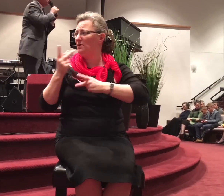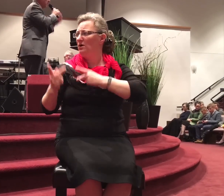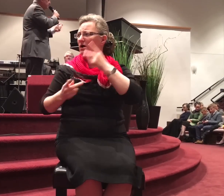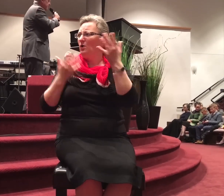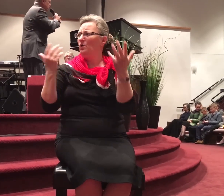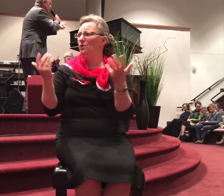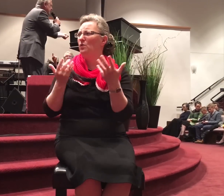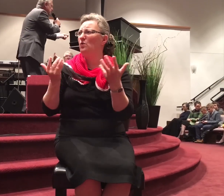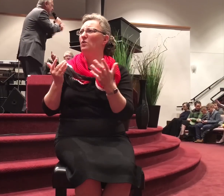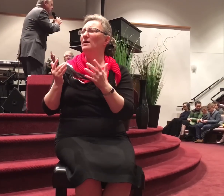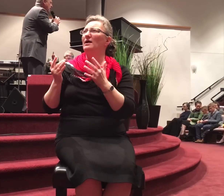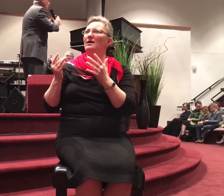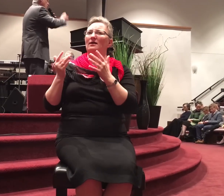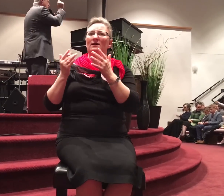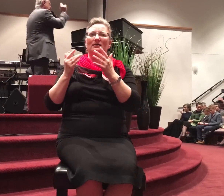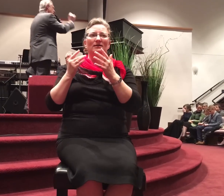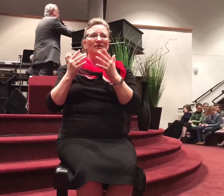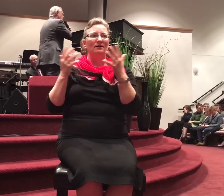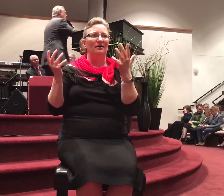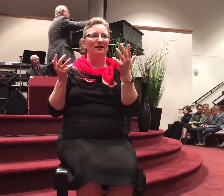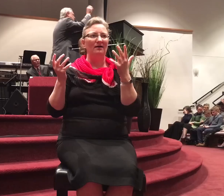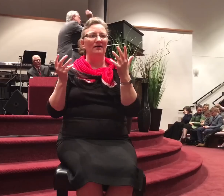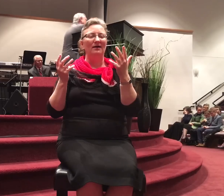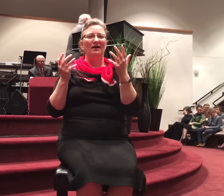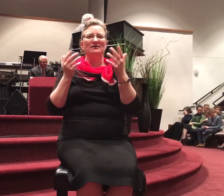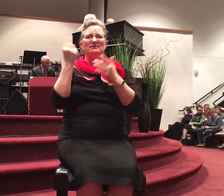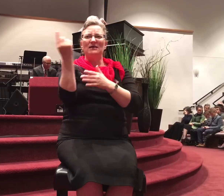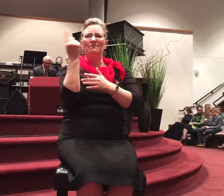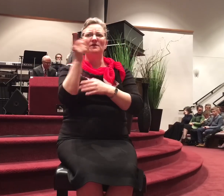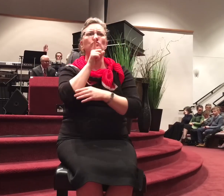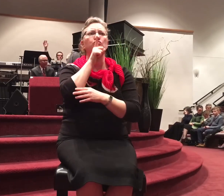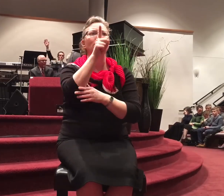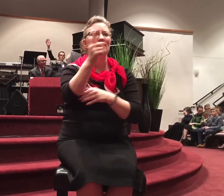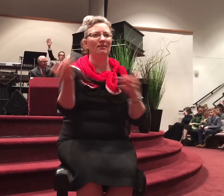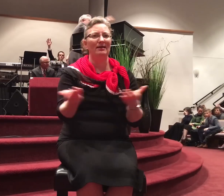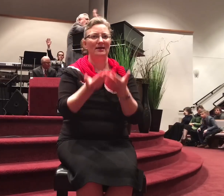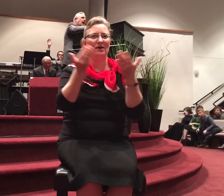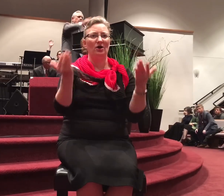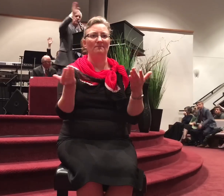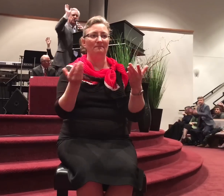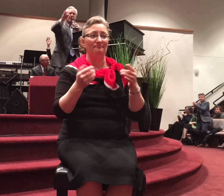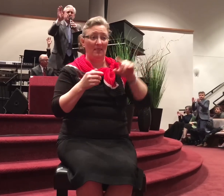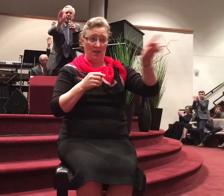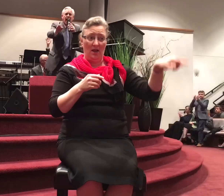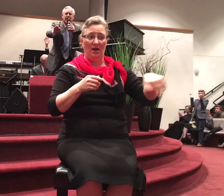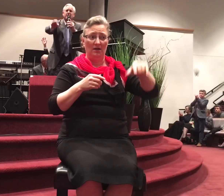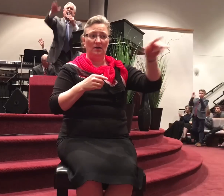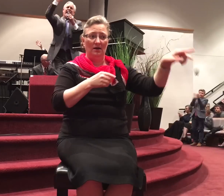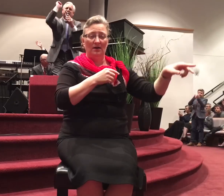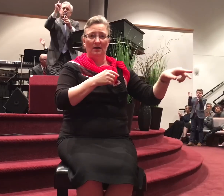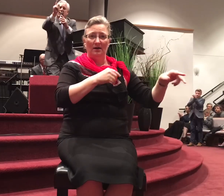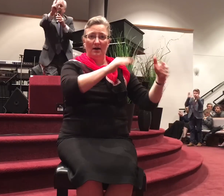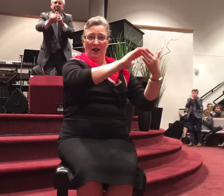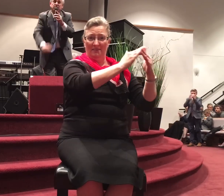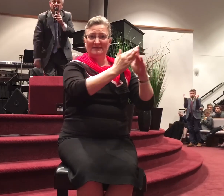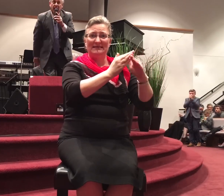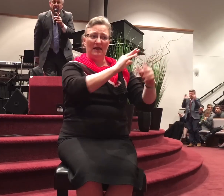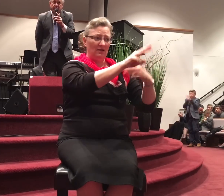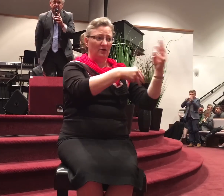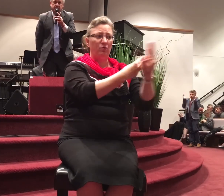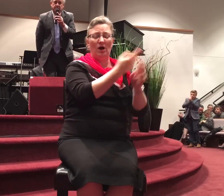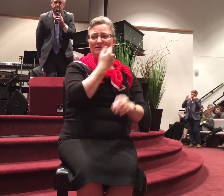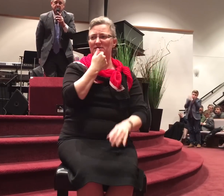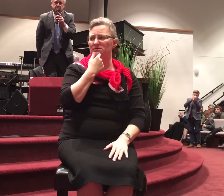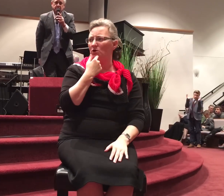responding. There's something real here. We're counting on transformation. God will touch the life and change the